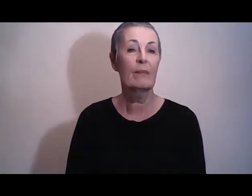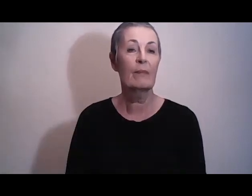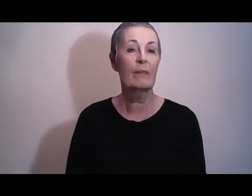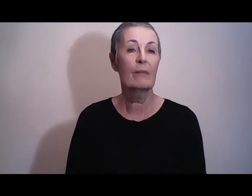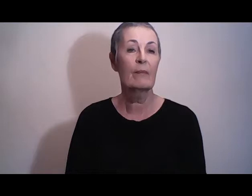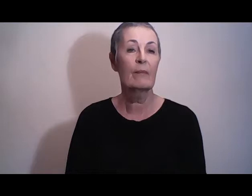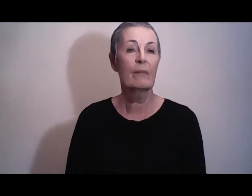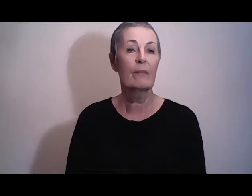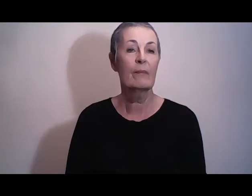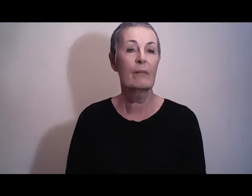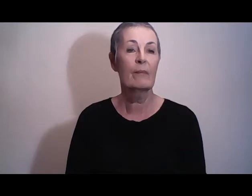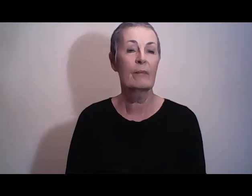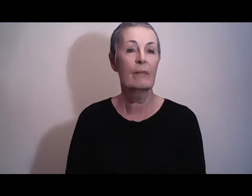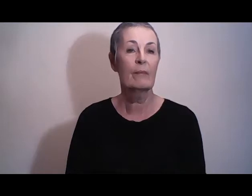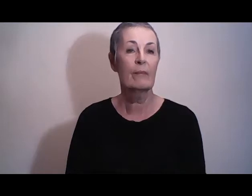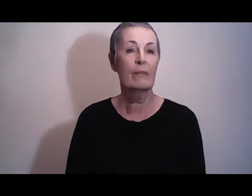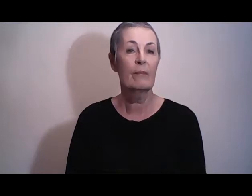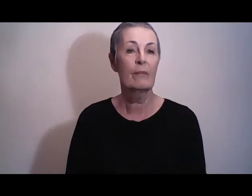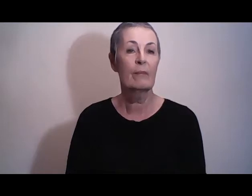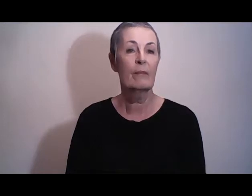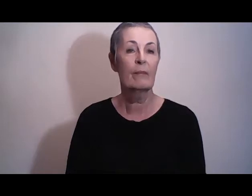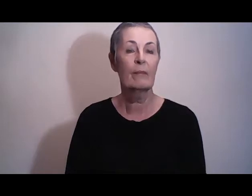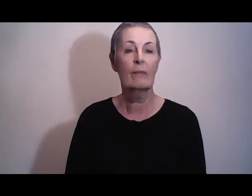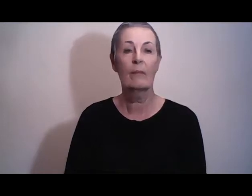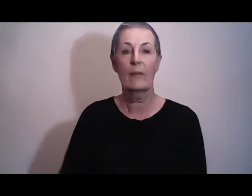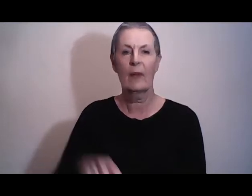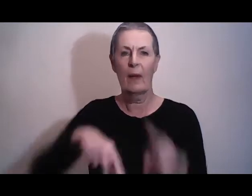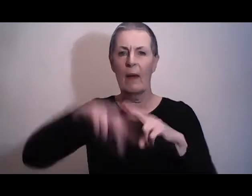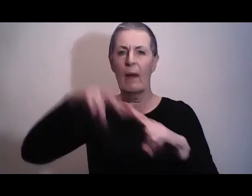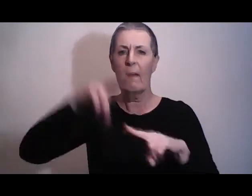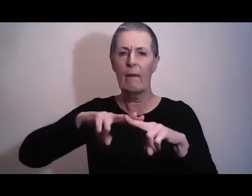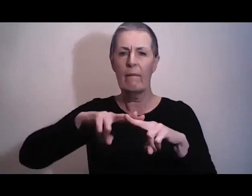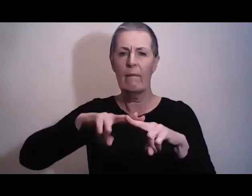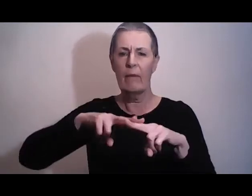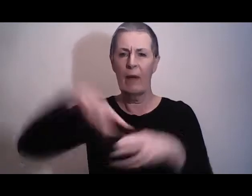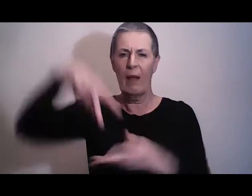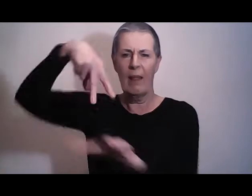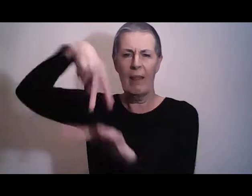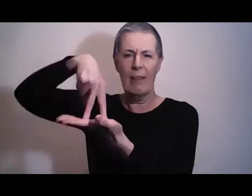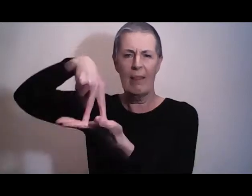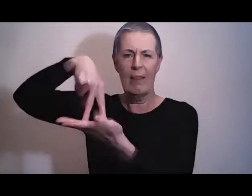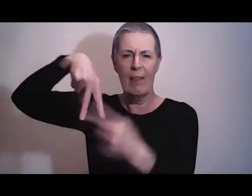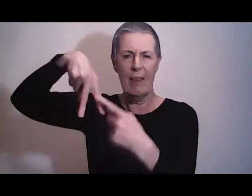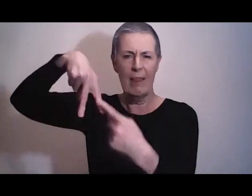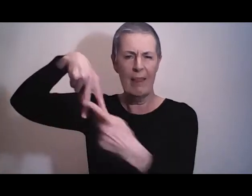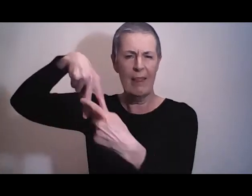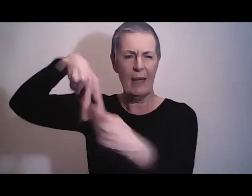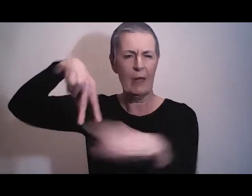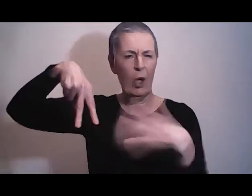If your legs aren't very strong, you can always straighten a little bit to rest your